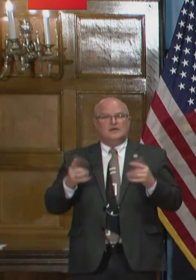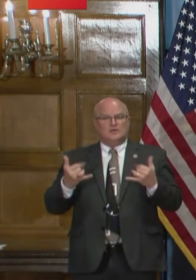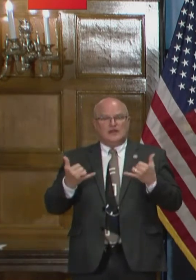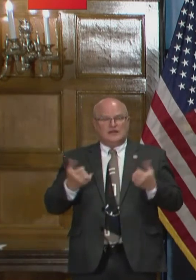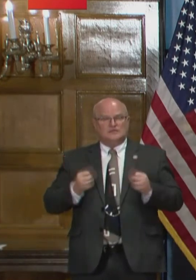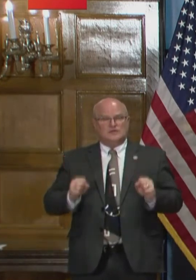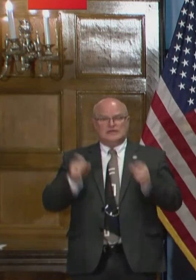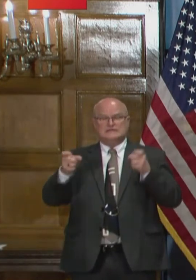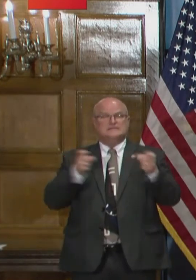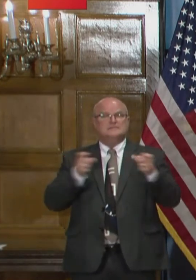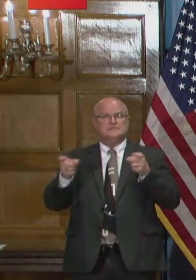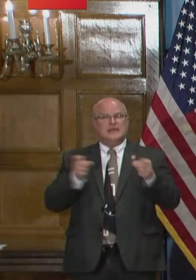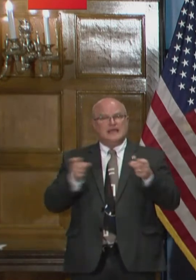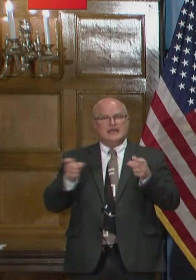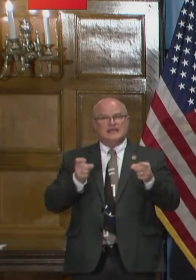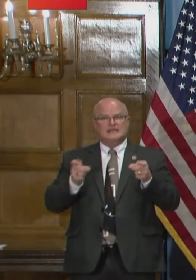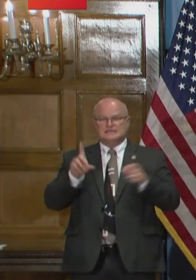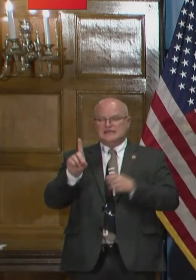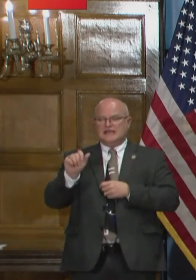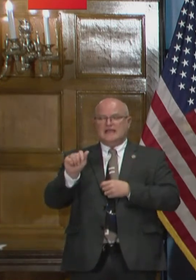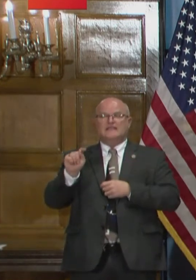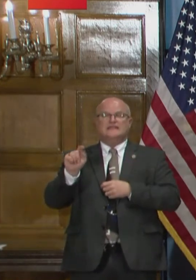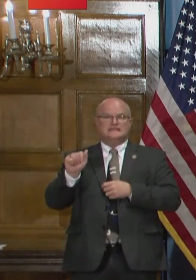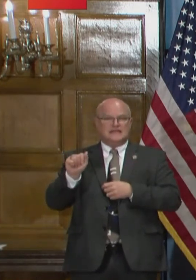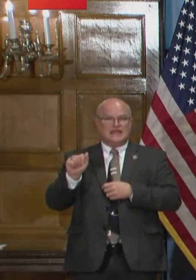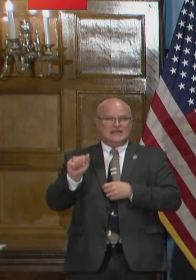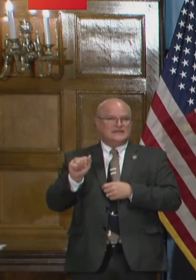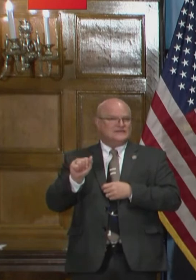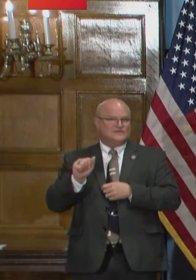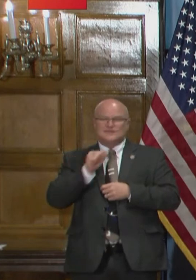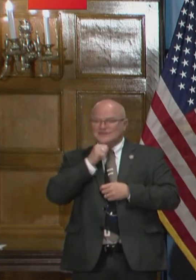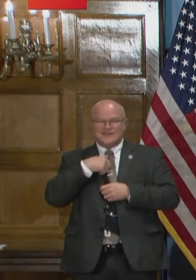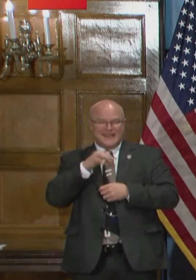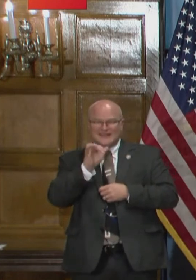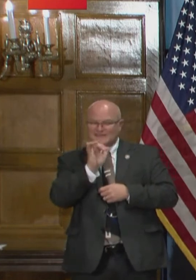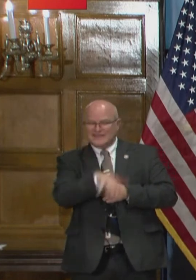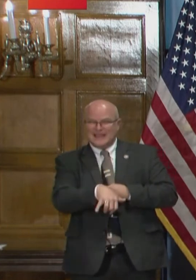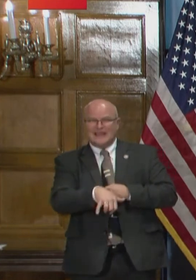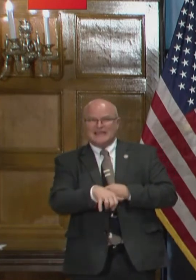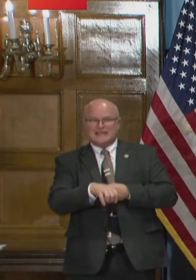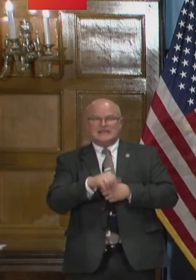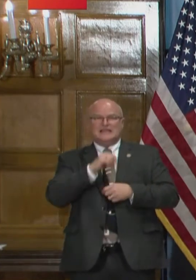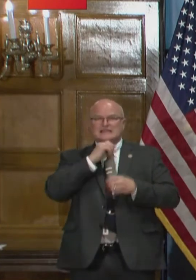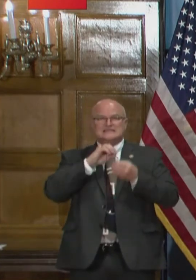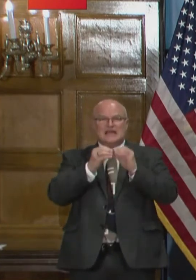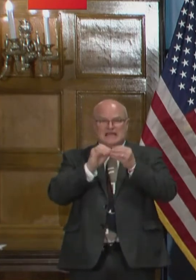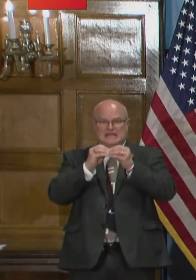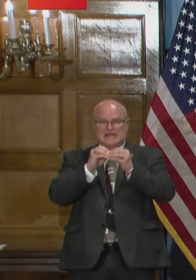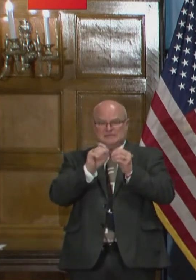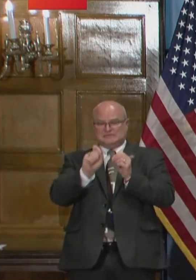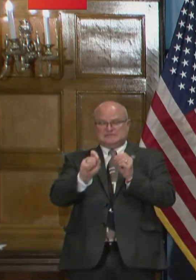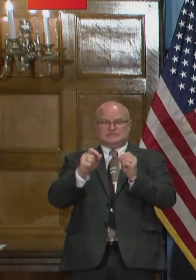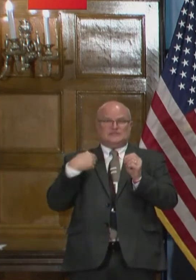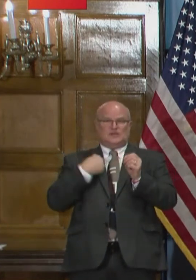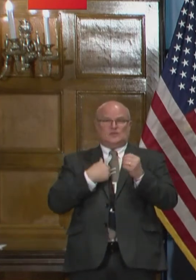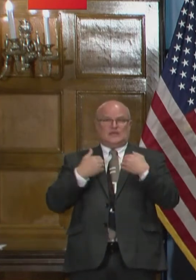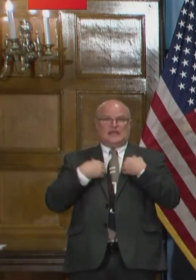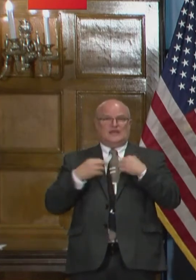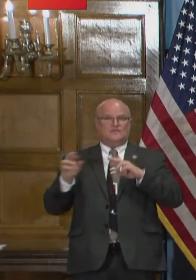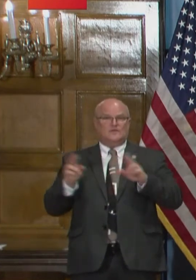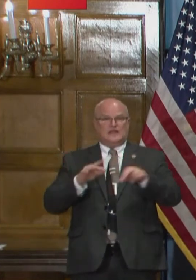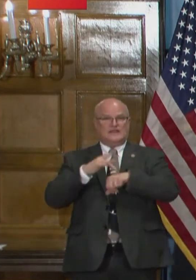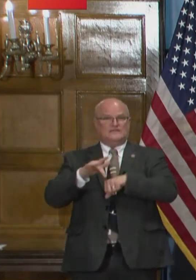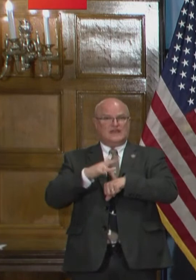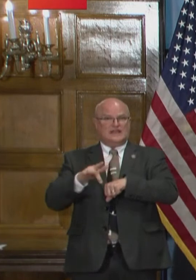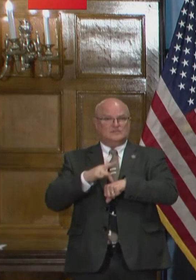trying to manage the data, and we just don't have that, and we don't. That's not a number that we have readily that